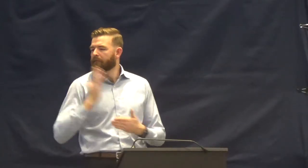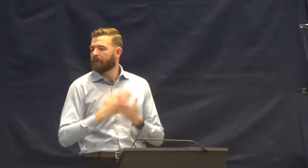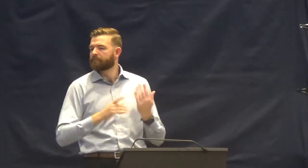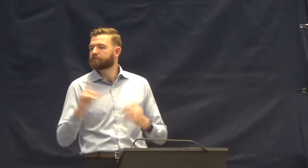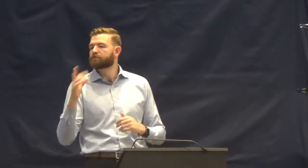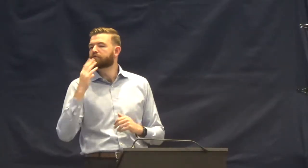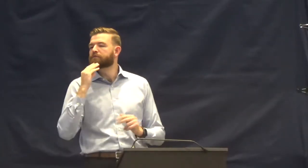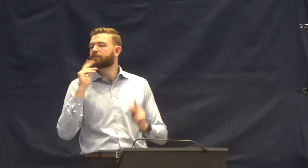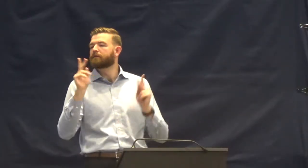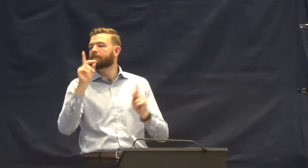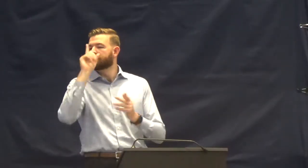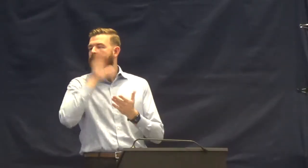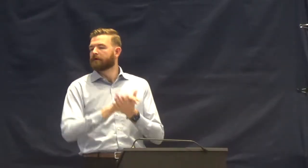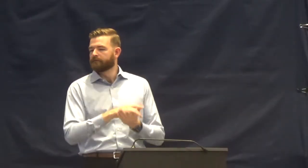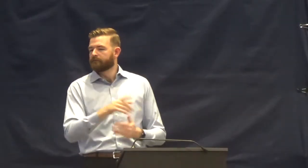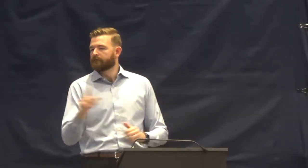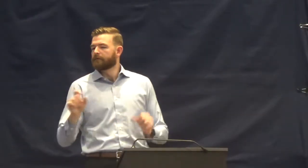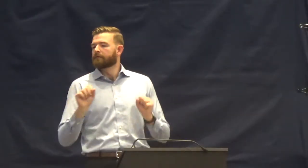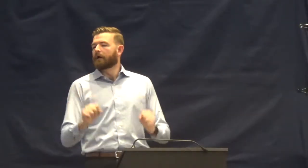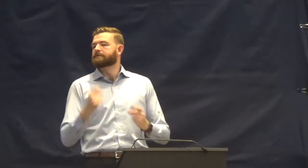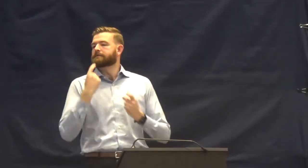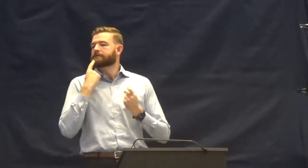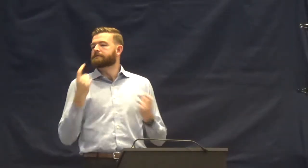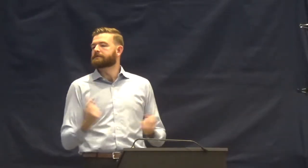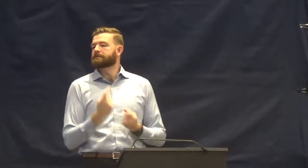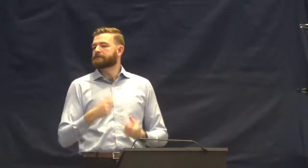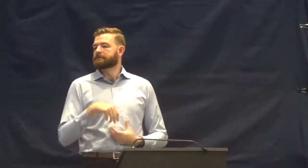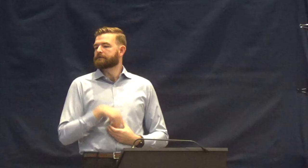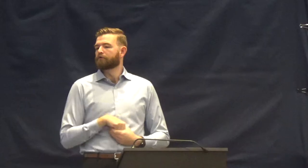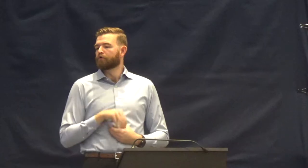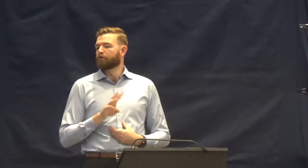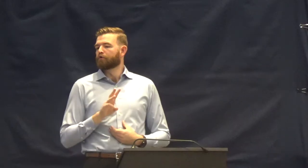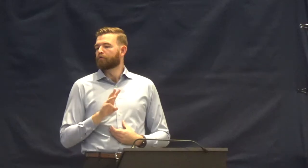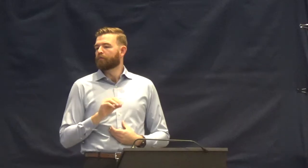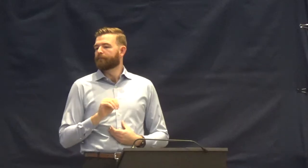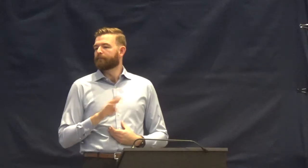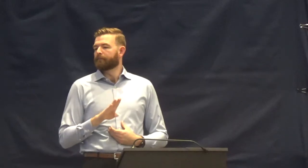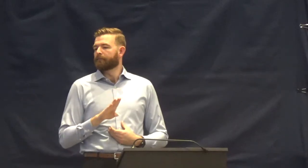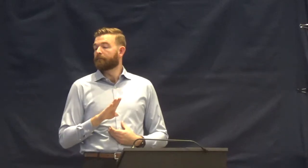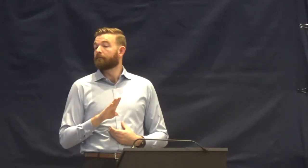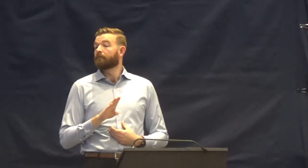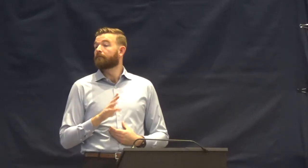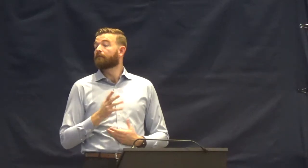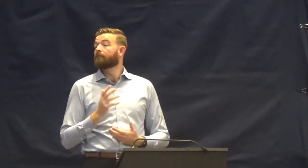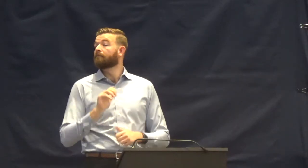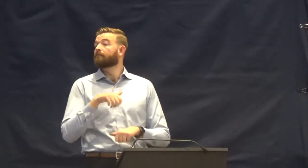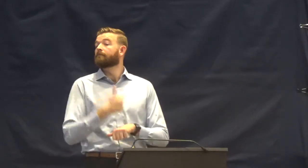anybody sin in the womb? But the Jewish people believed that you could sin while you were inside the womb.